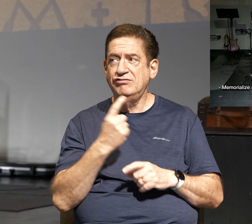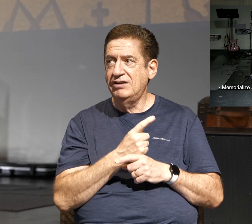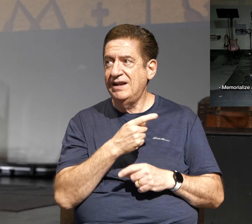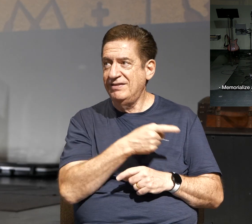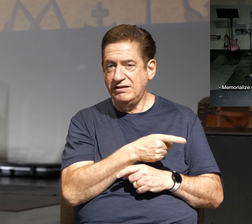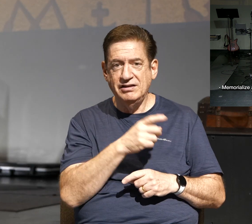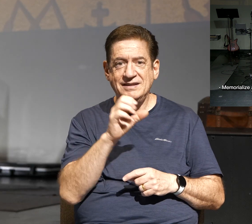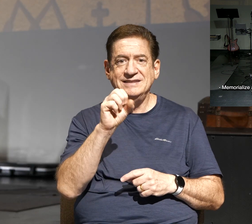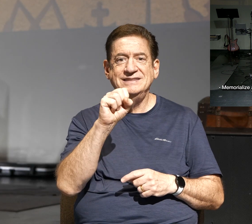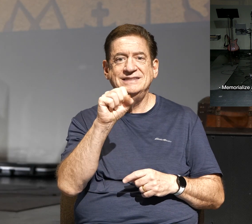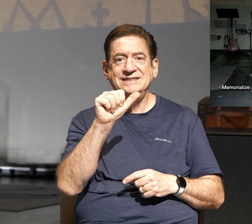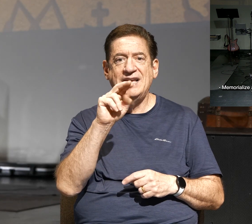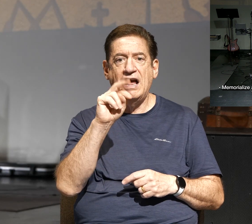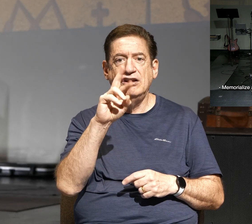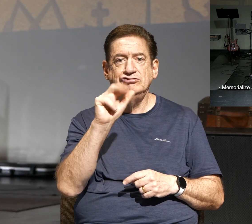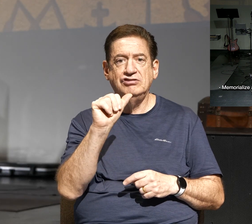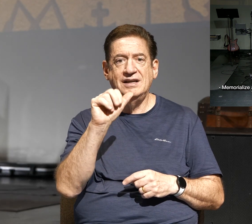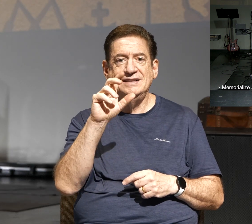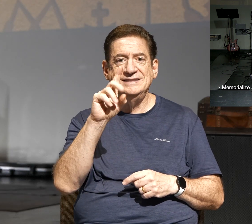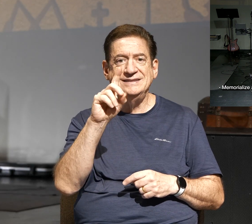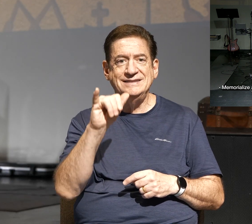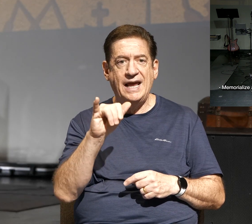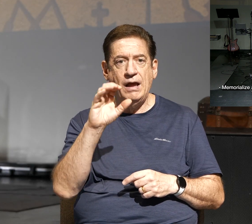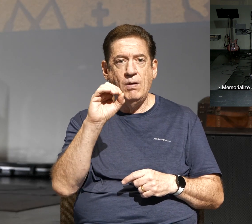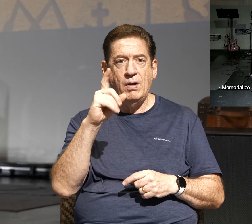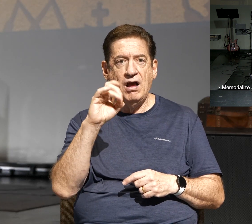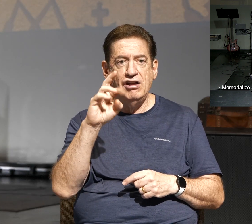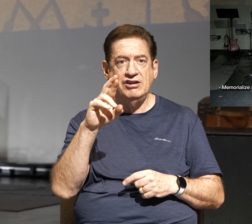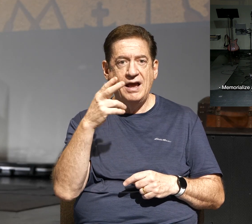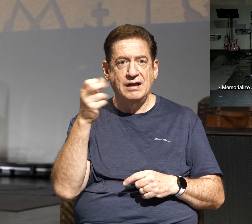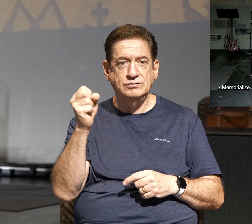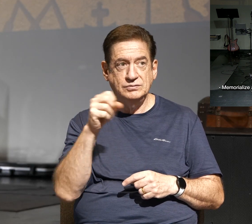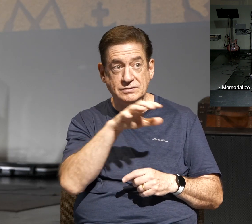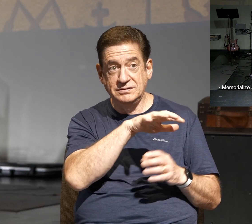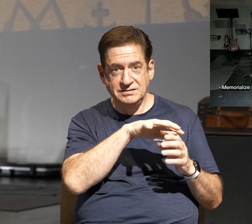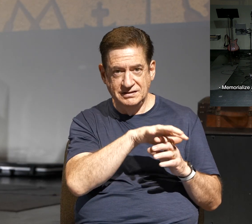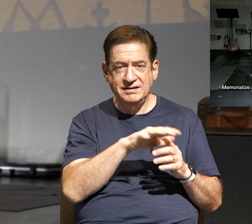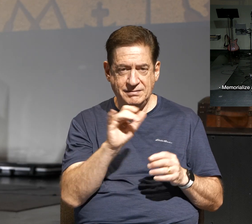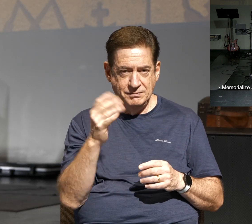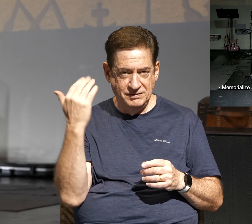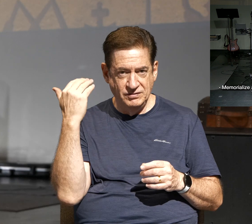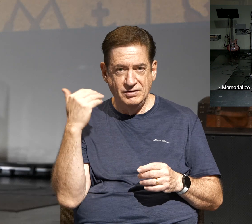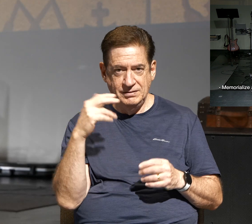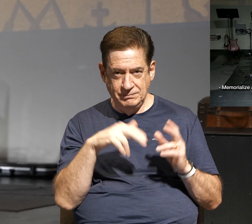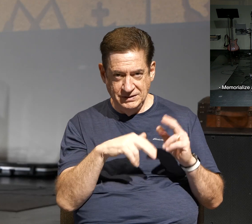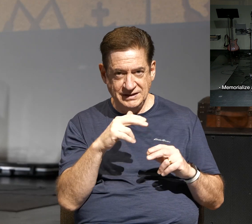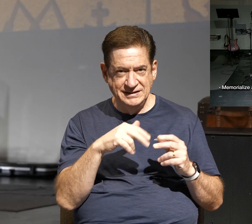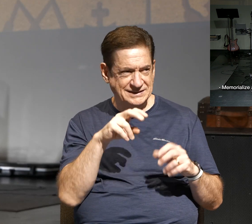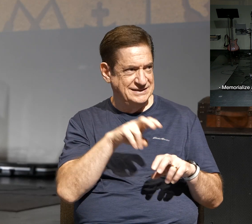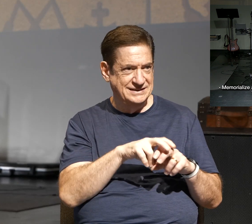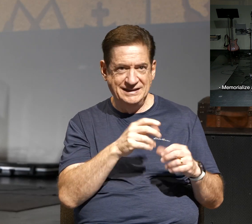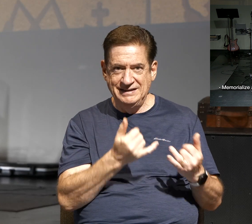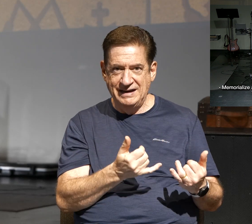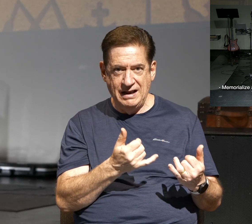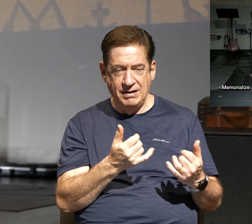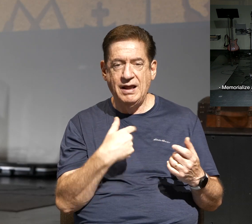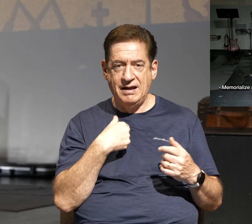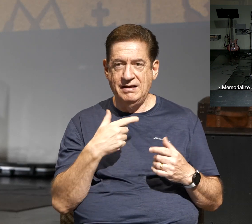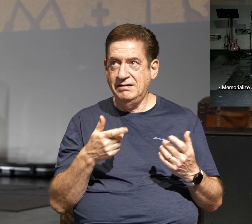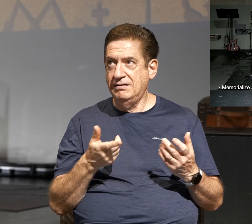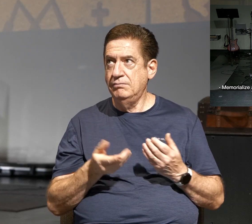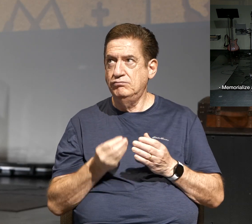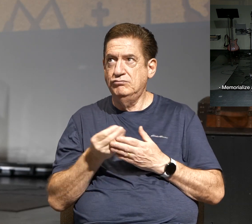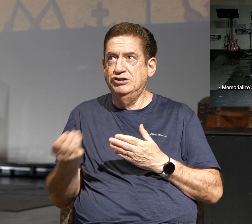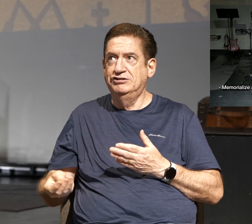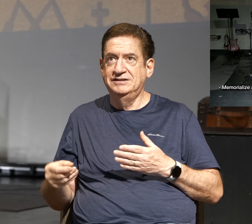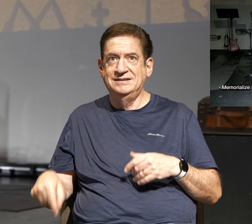O'Connor High School, we were there out there for 9 years. We were able to raise $1 million, and this is the building we're sitting in right now that was able to help purchase